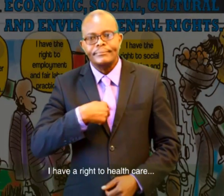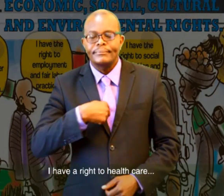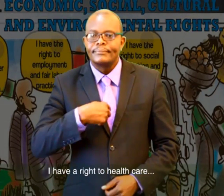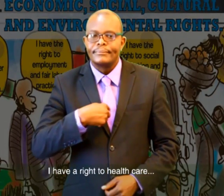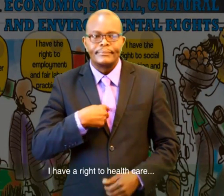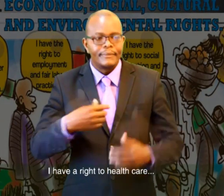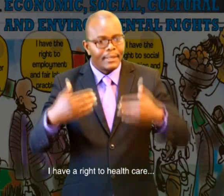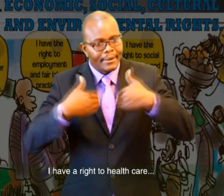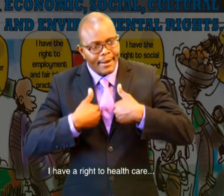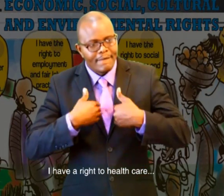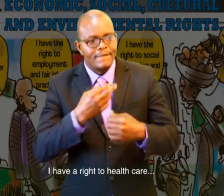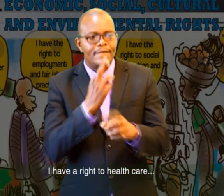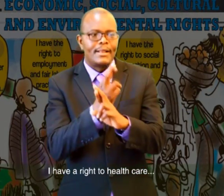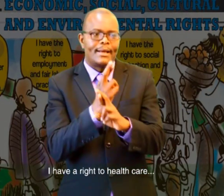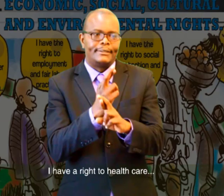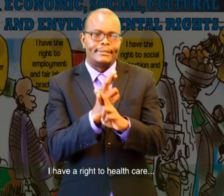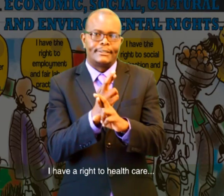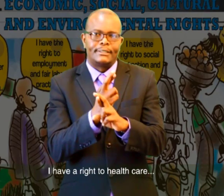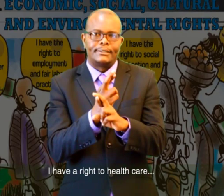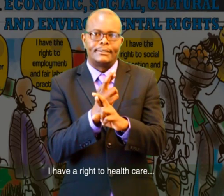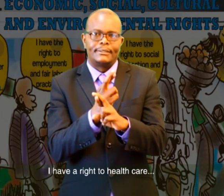I have the right to health care.